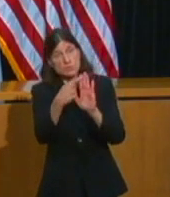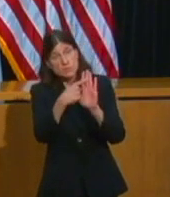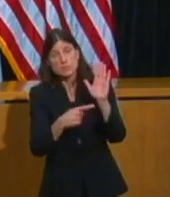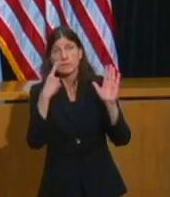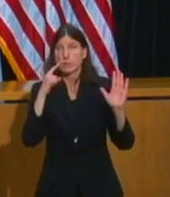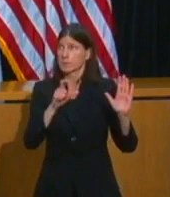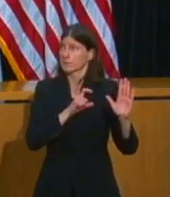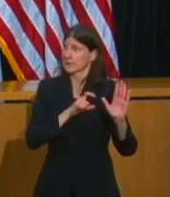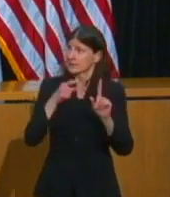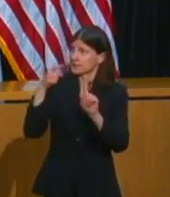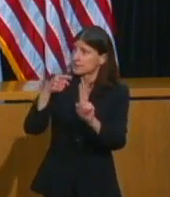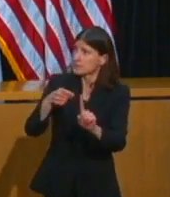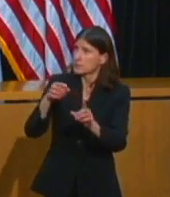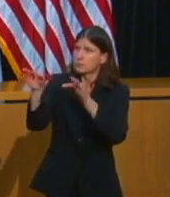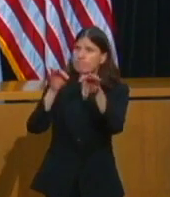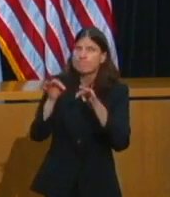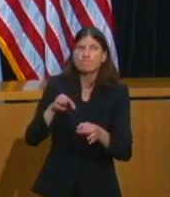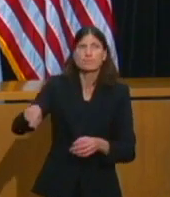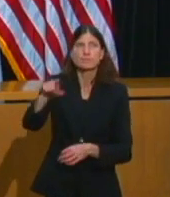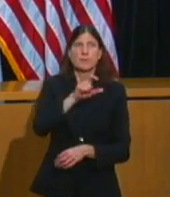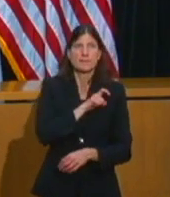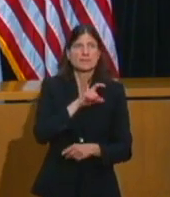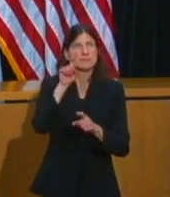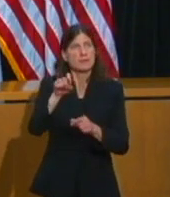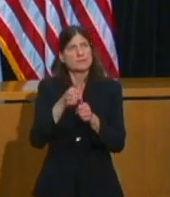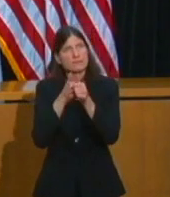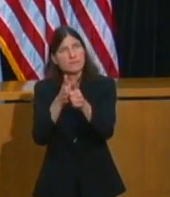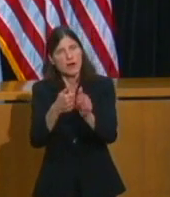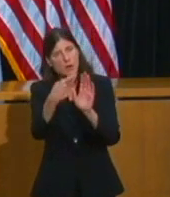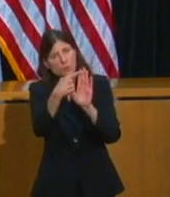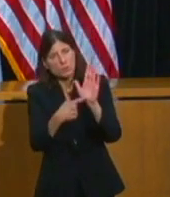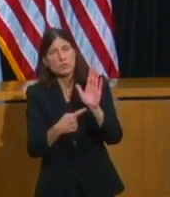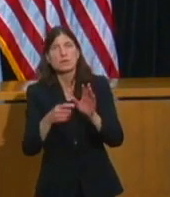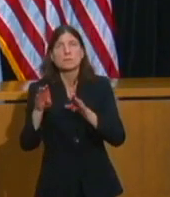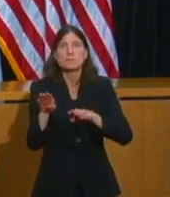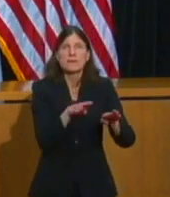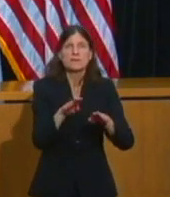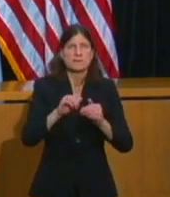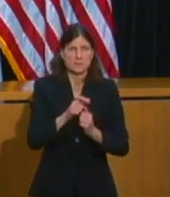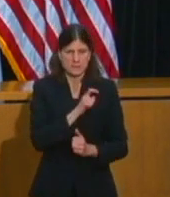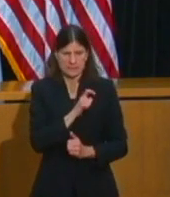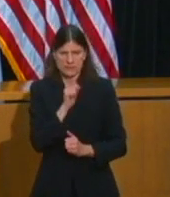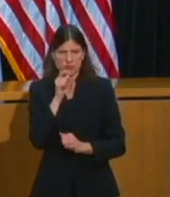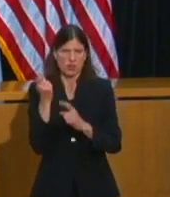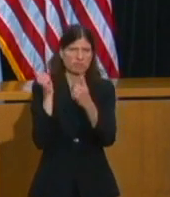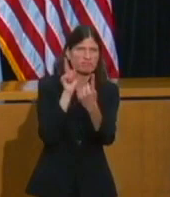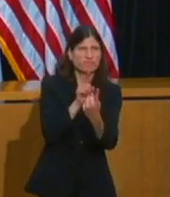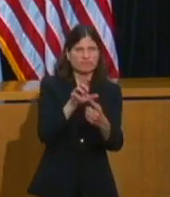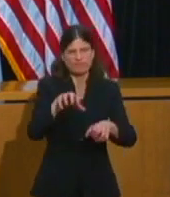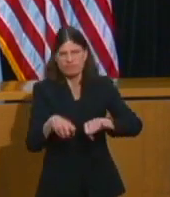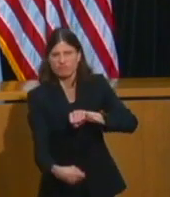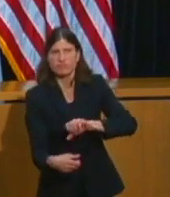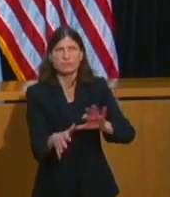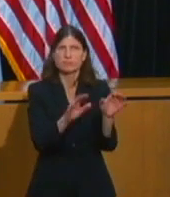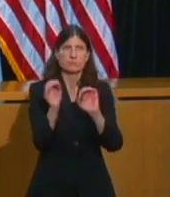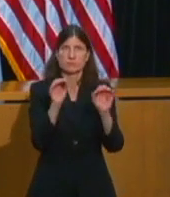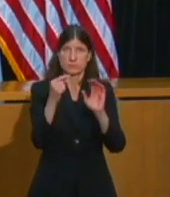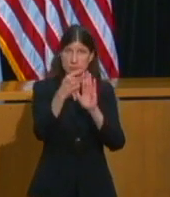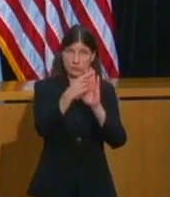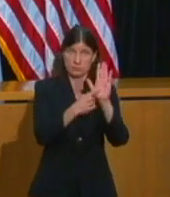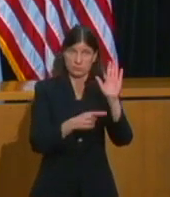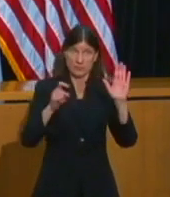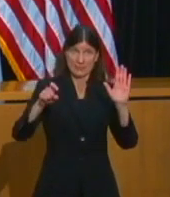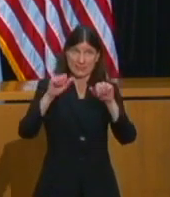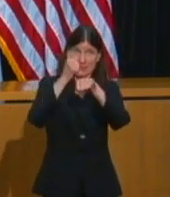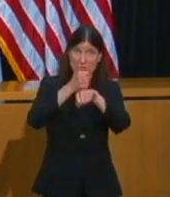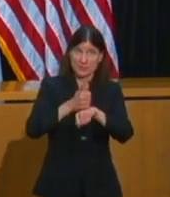for standards for every municipality and the state police and decertification for officers that don't meet those standards anymore? I think